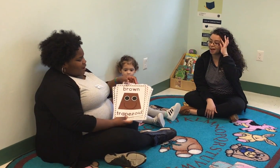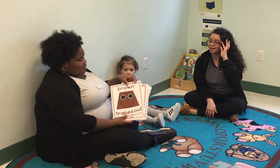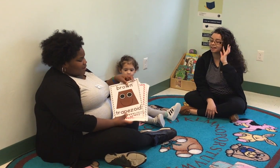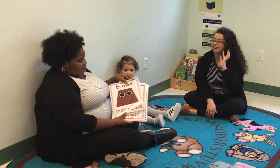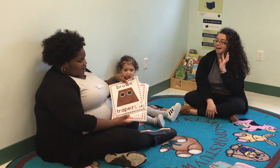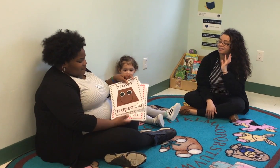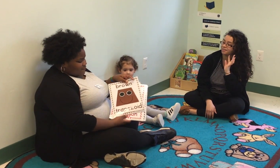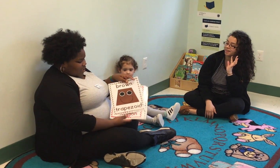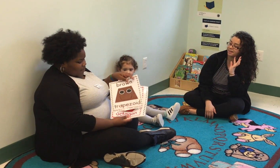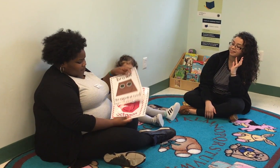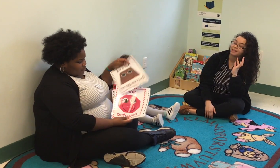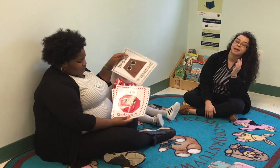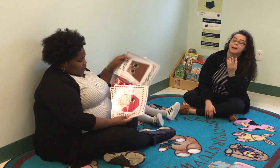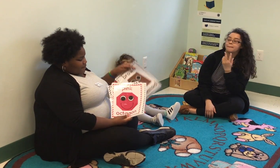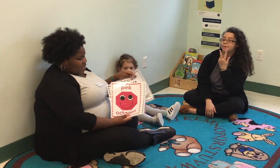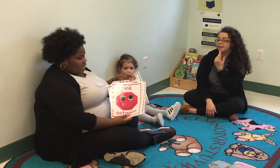Brown café,